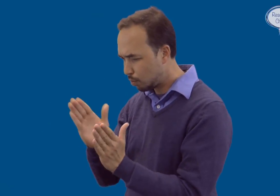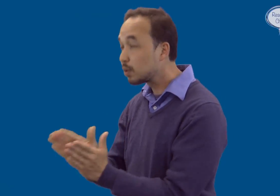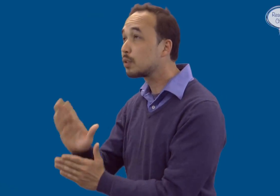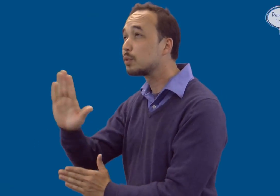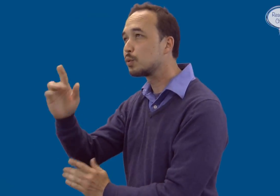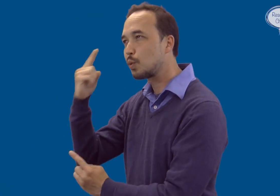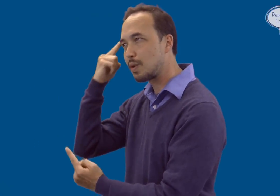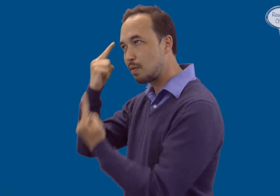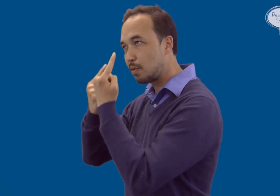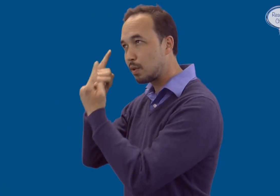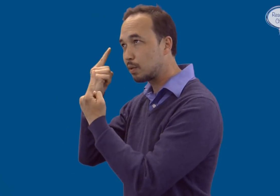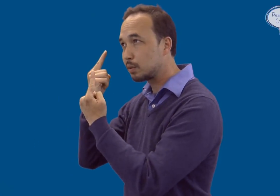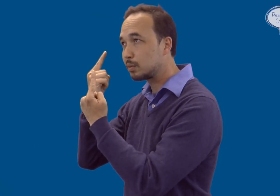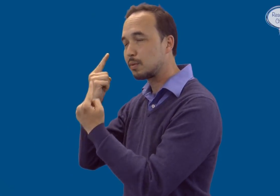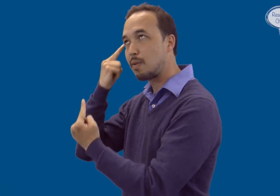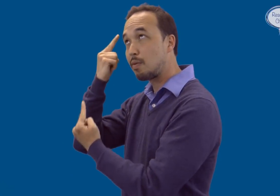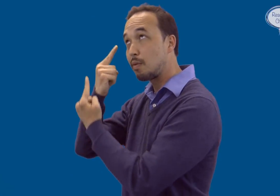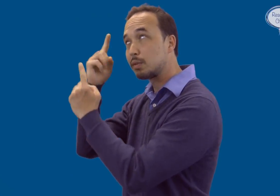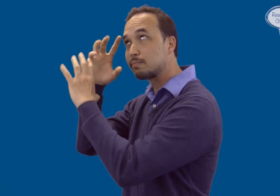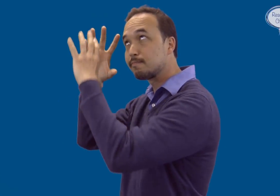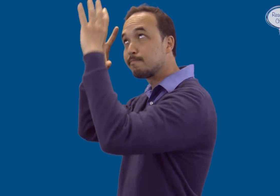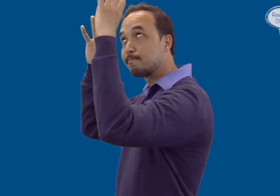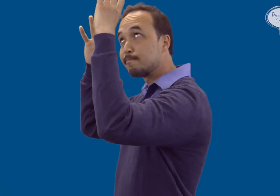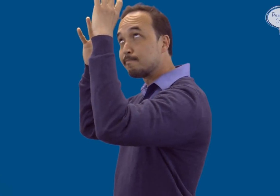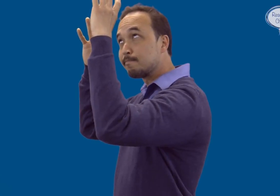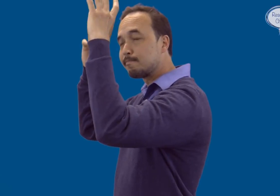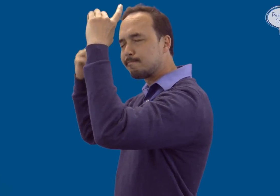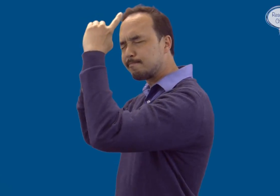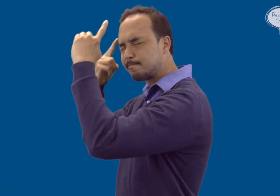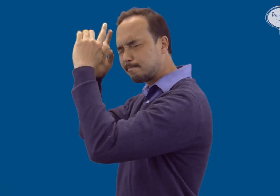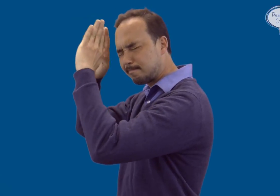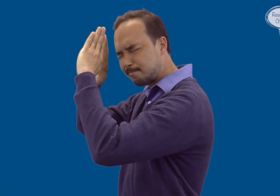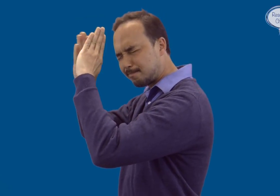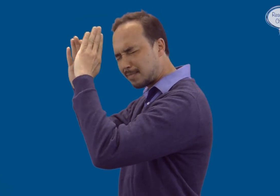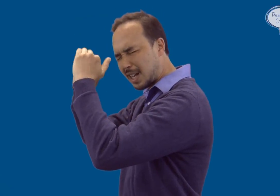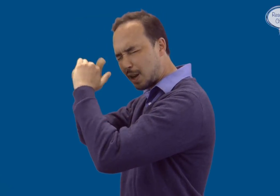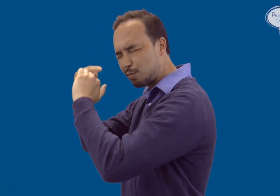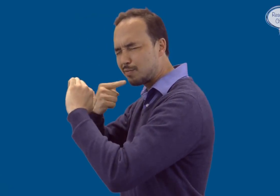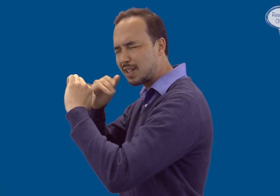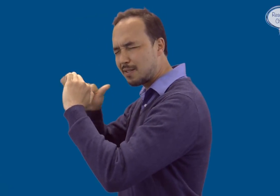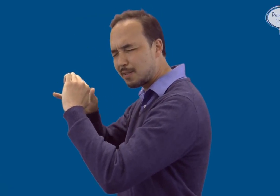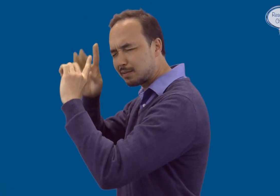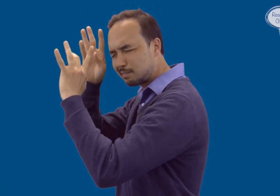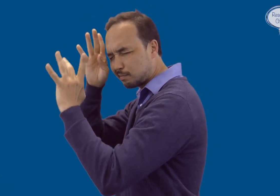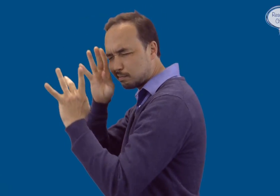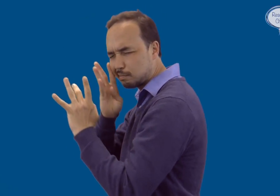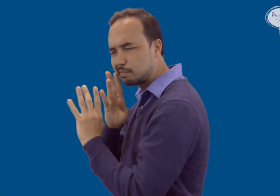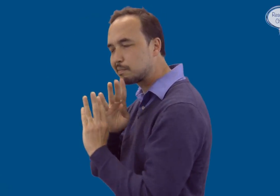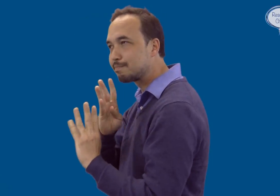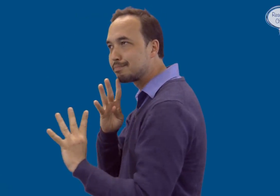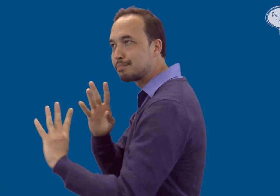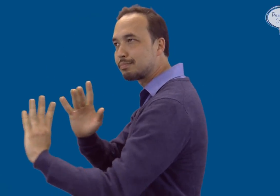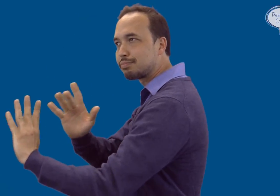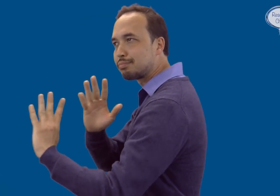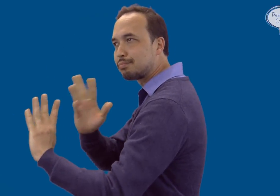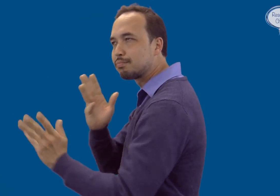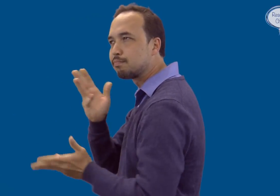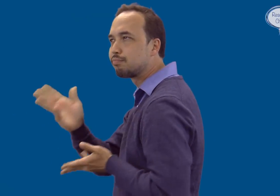Gesture also helps you to organize or plan what you're going to say. So when you have a thought, gesture helps you make that thought into